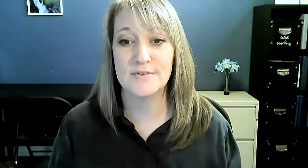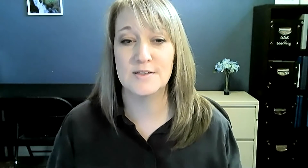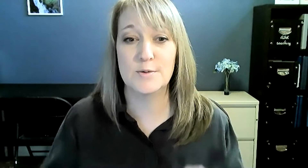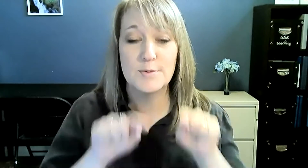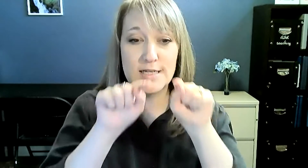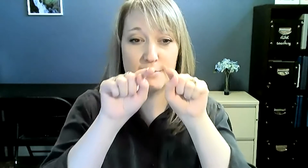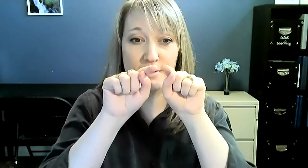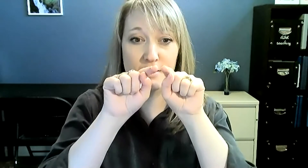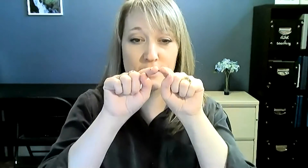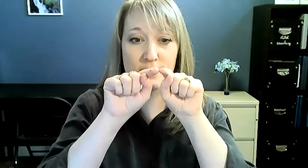I'll do it one more time.